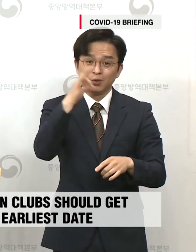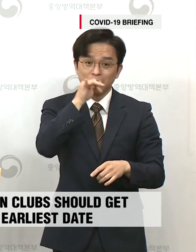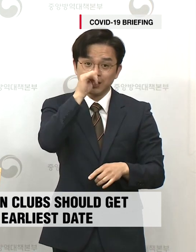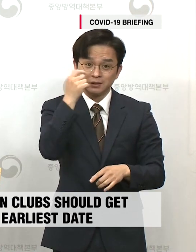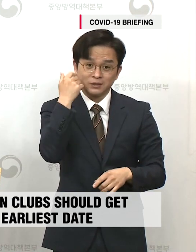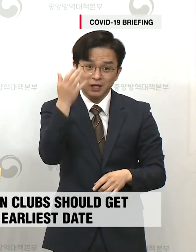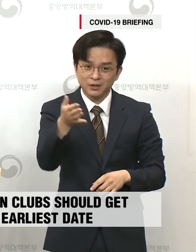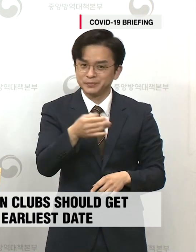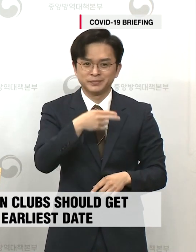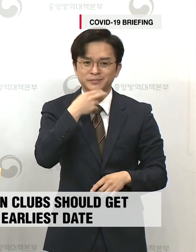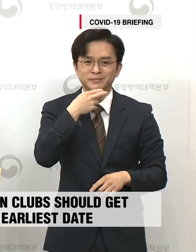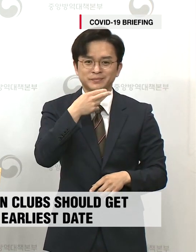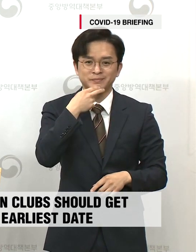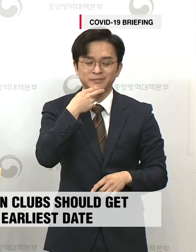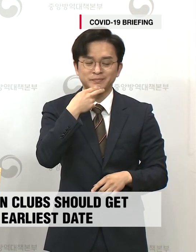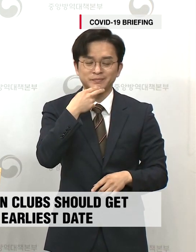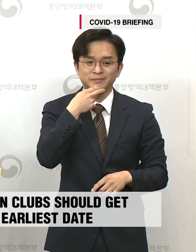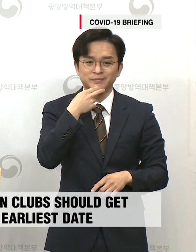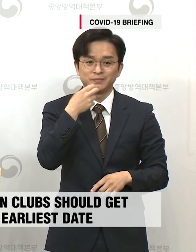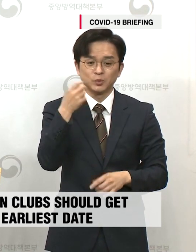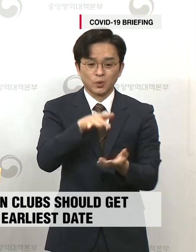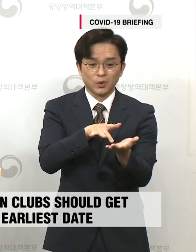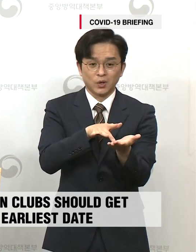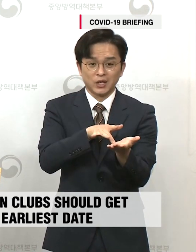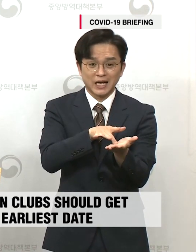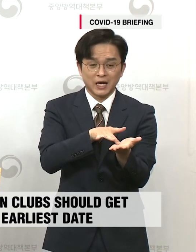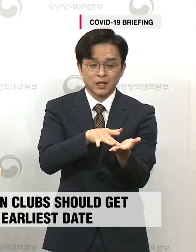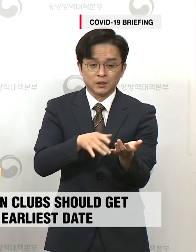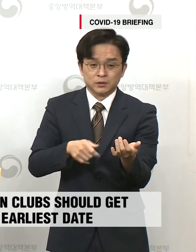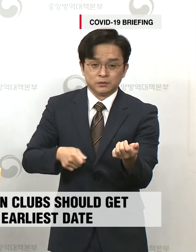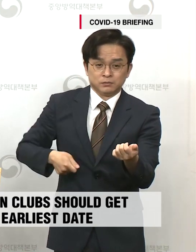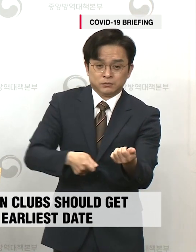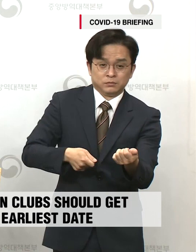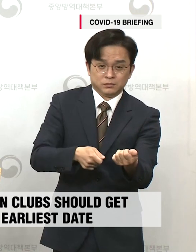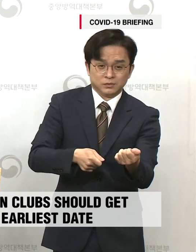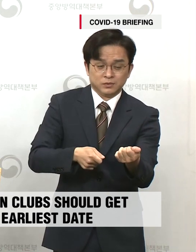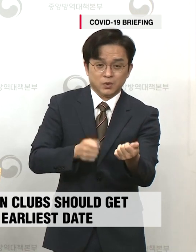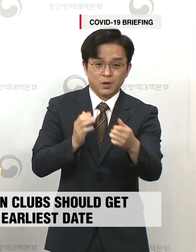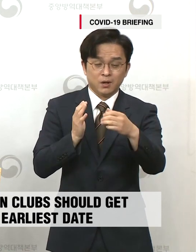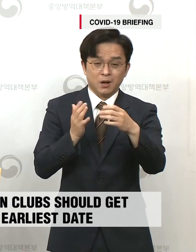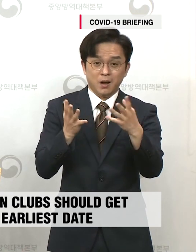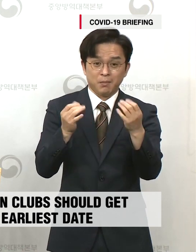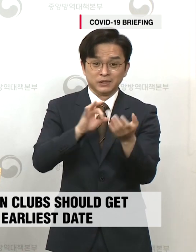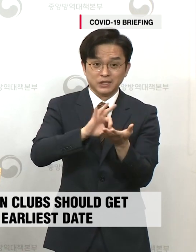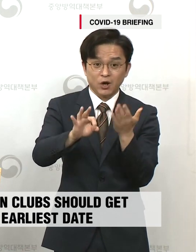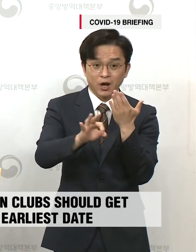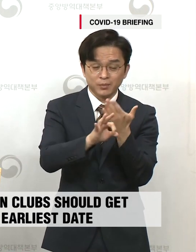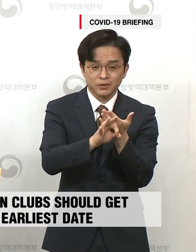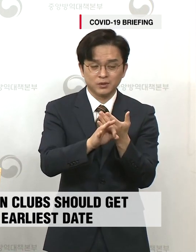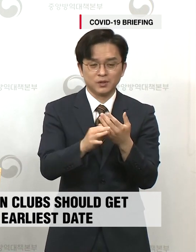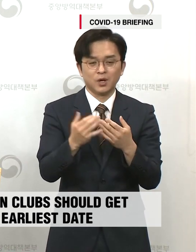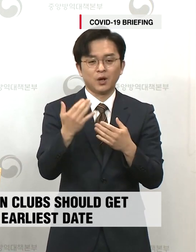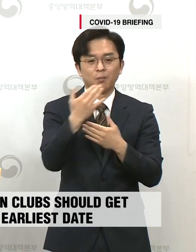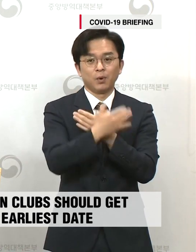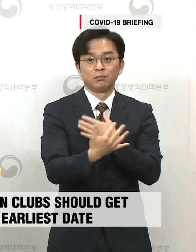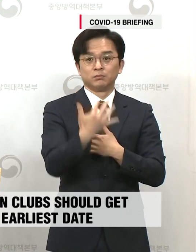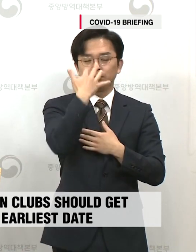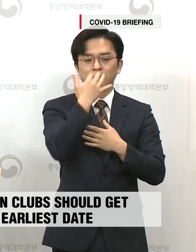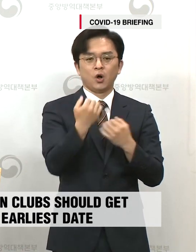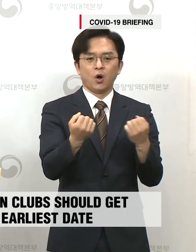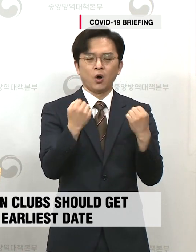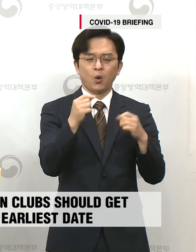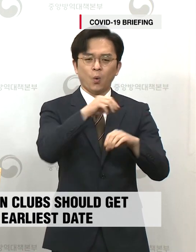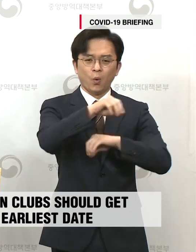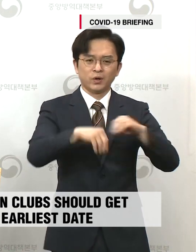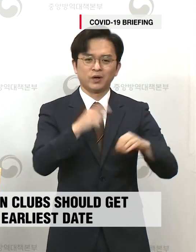ways of disinfection. And as for spreading the disinfectants in mid-air outside, we